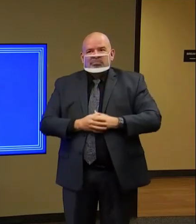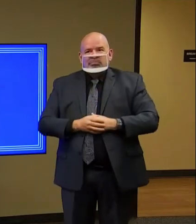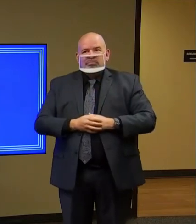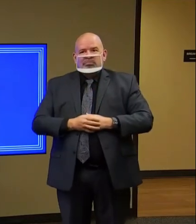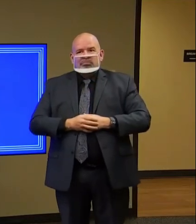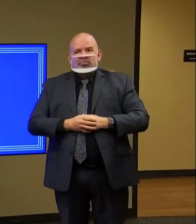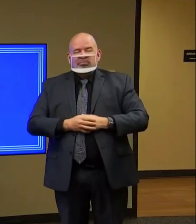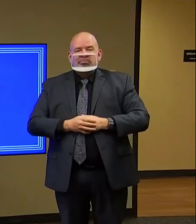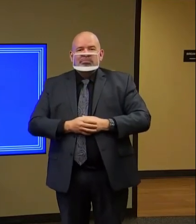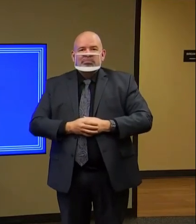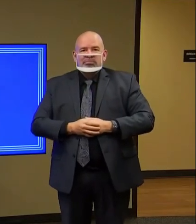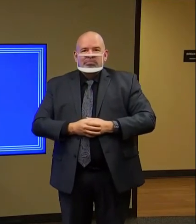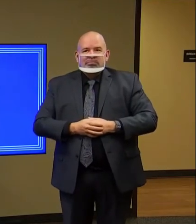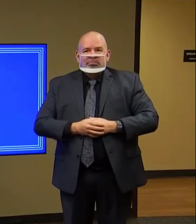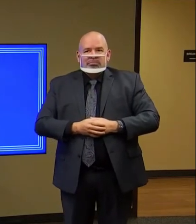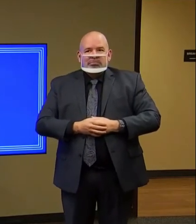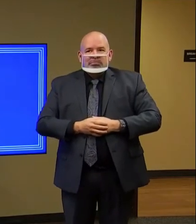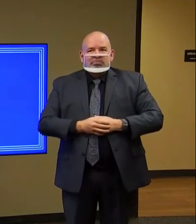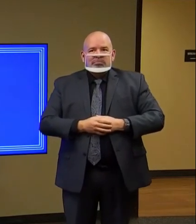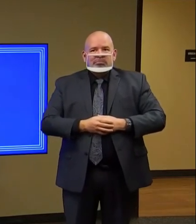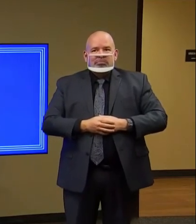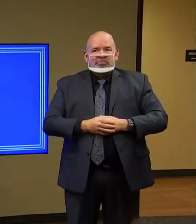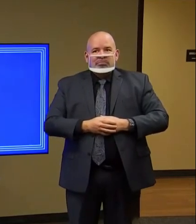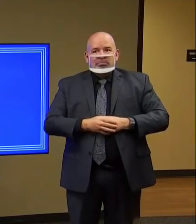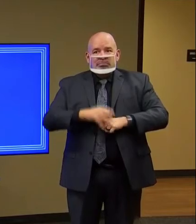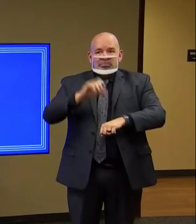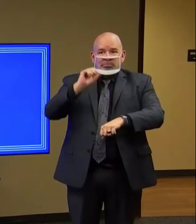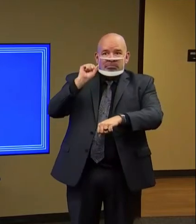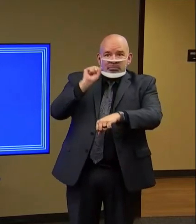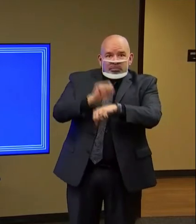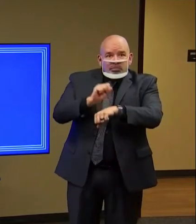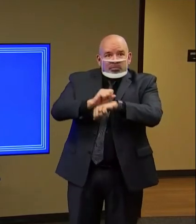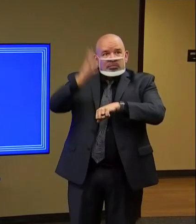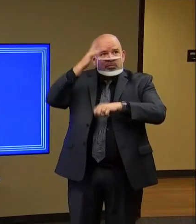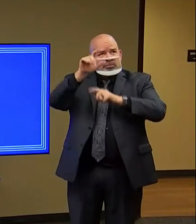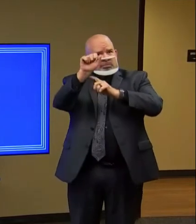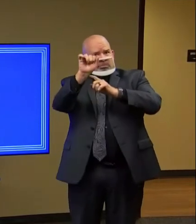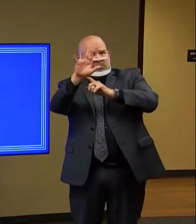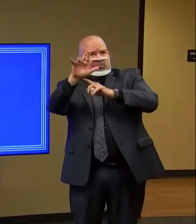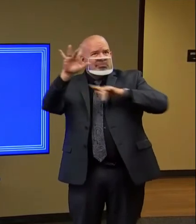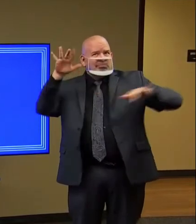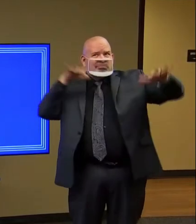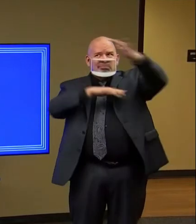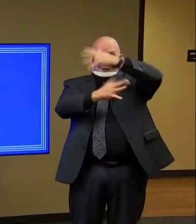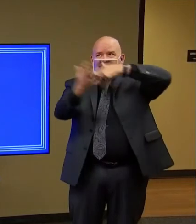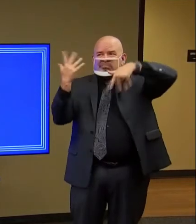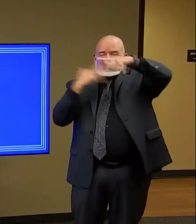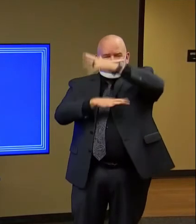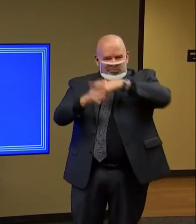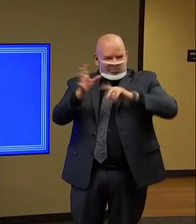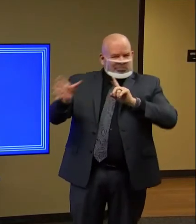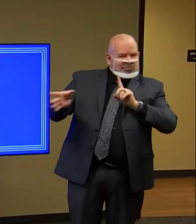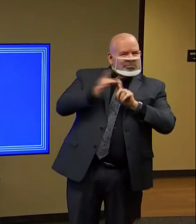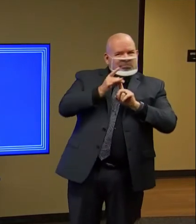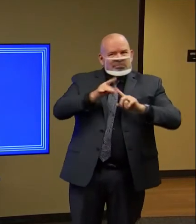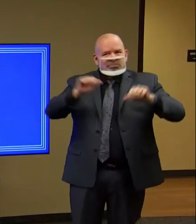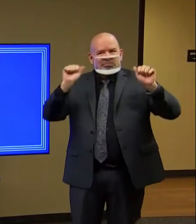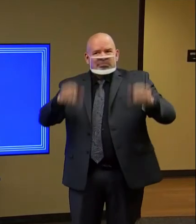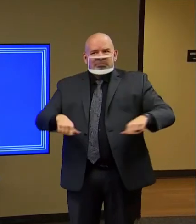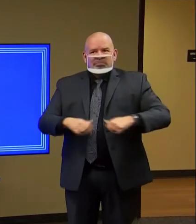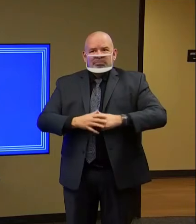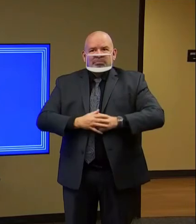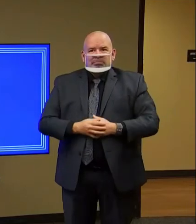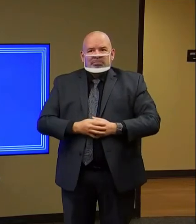office because of the ventilation system. So that's just something that we're doing, and it's something that